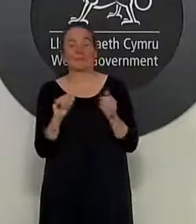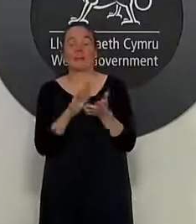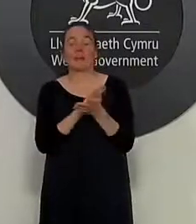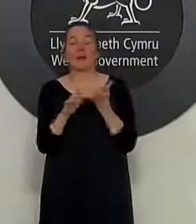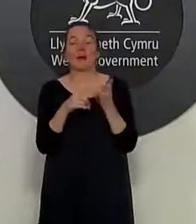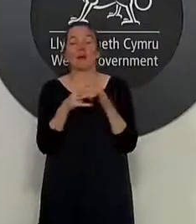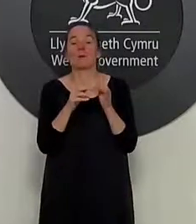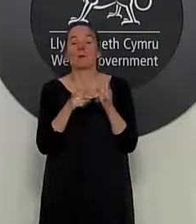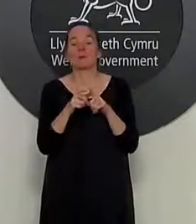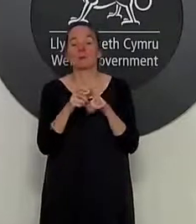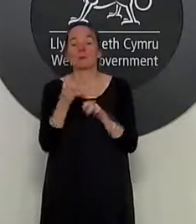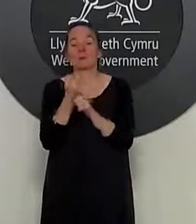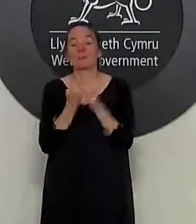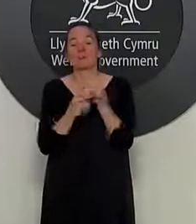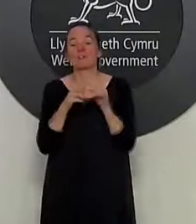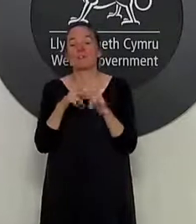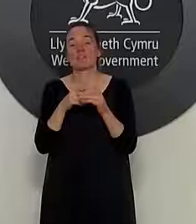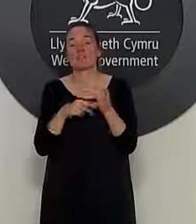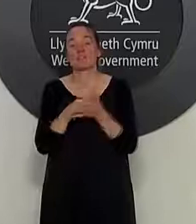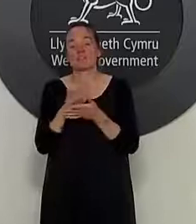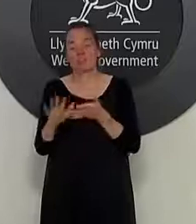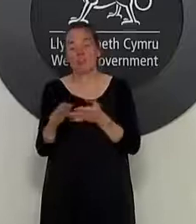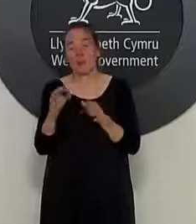Griffith, BBC.